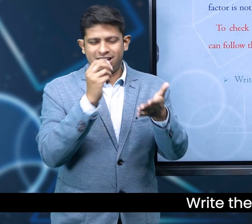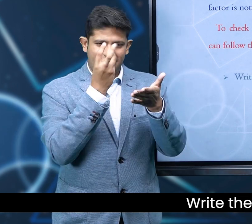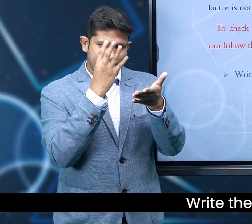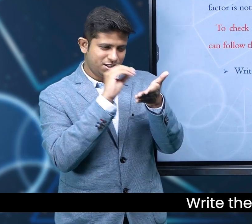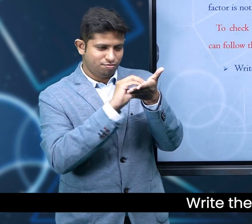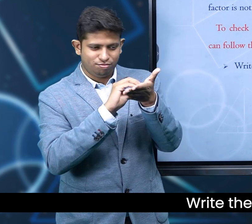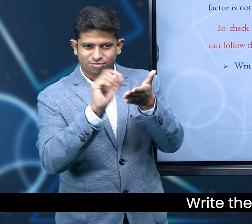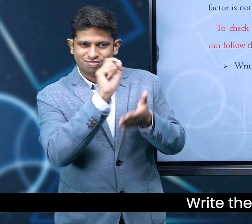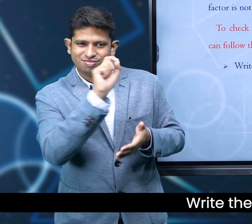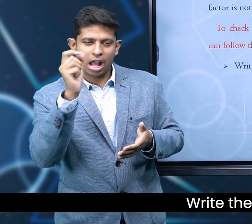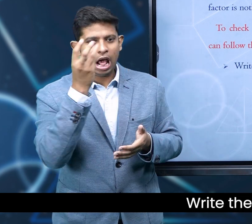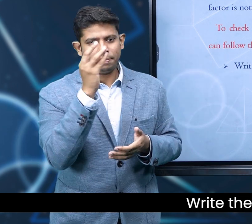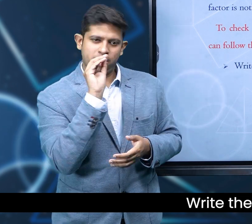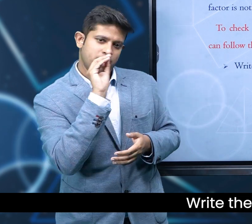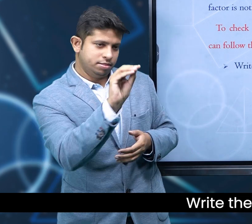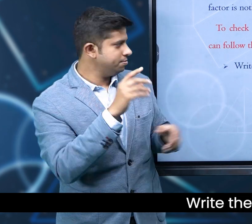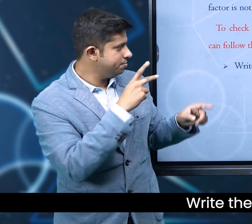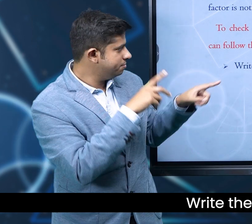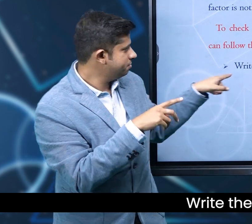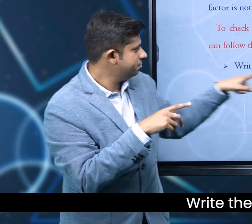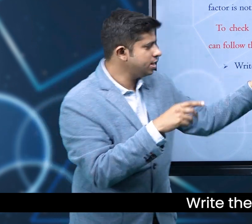Write the given numbers.